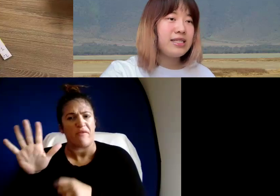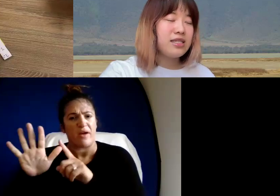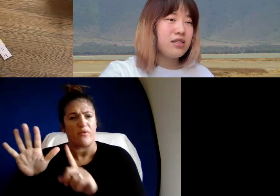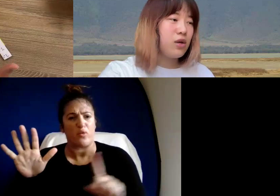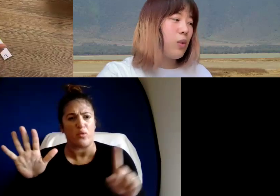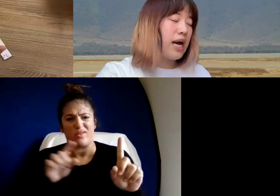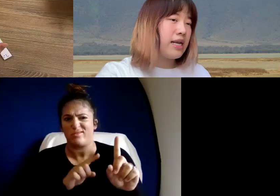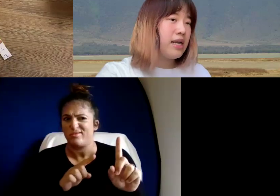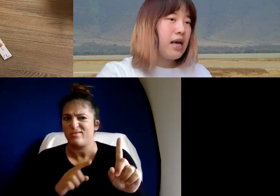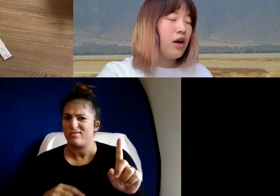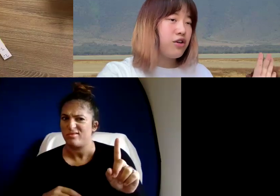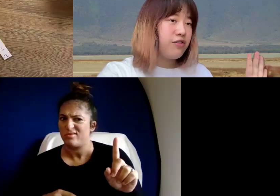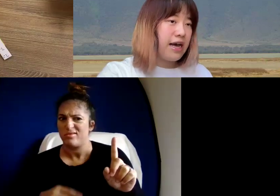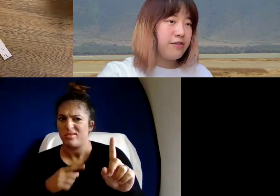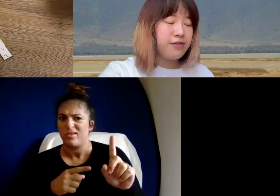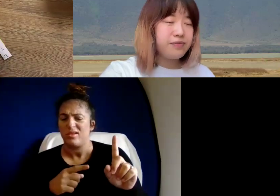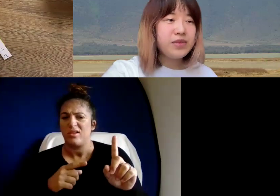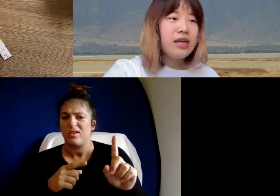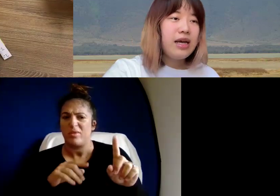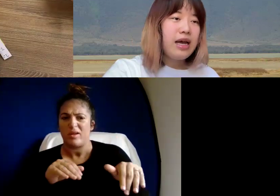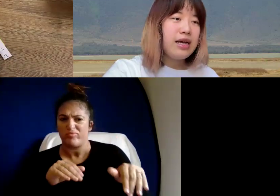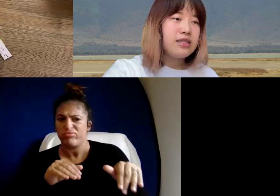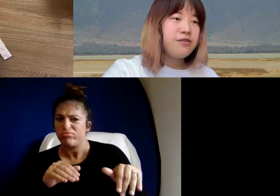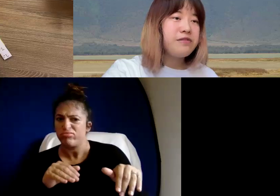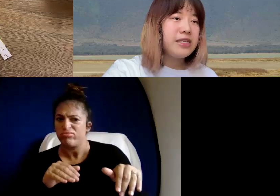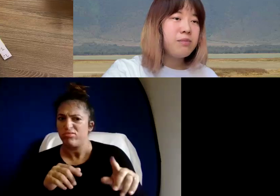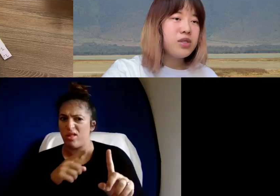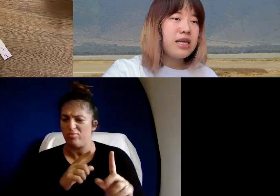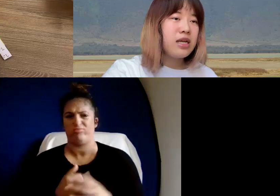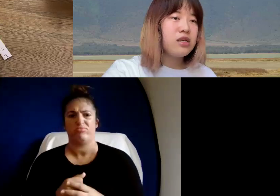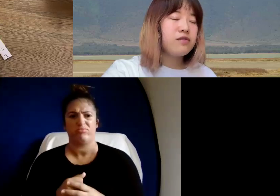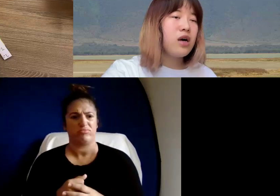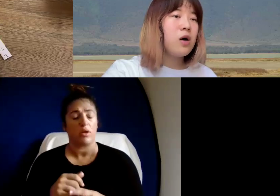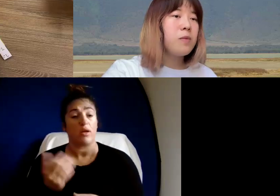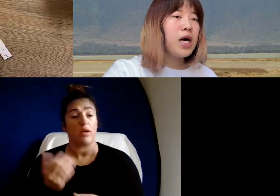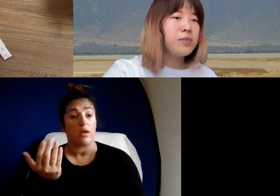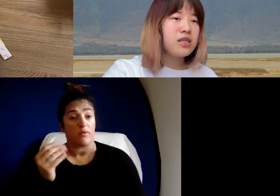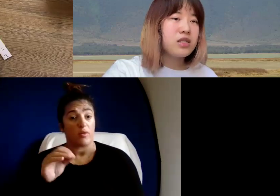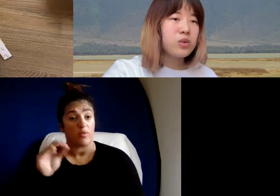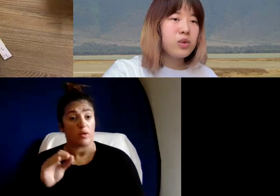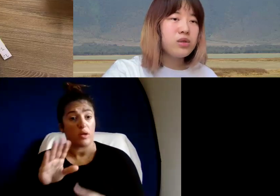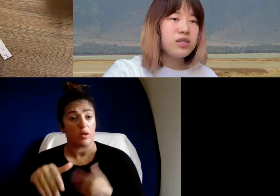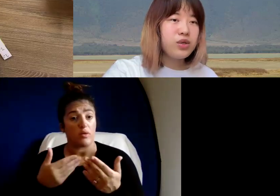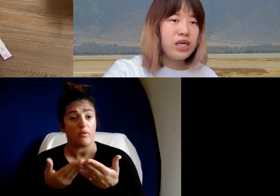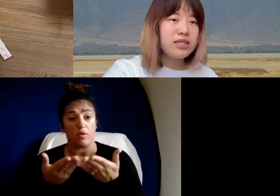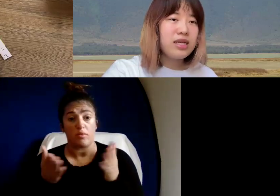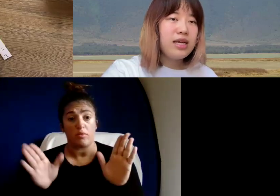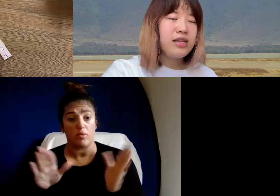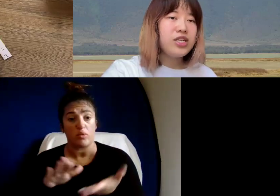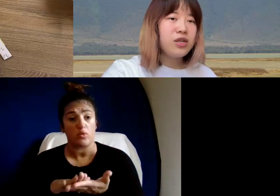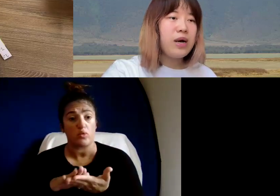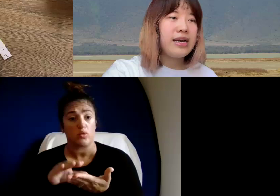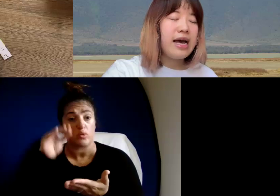many that is. So 1 out of 5. And 15% of all public school